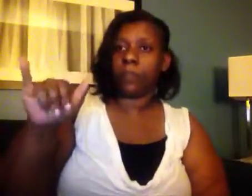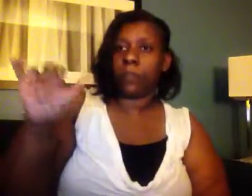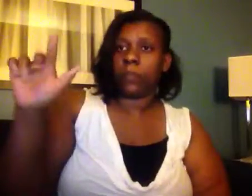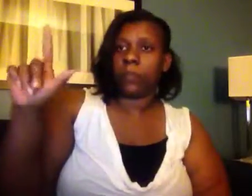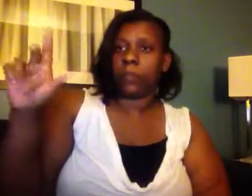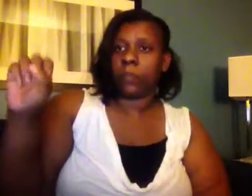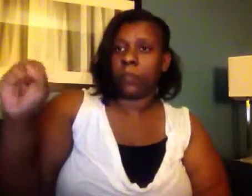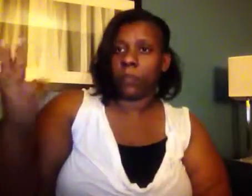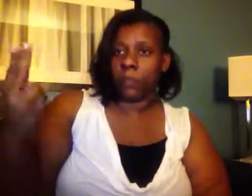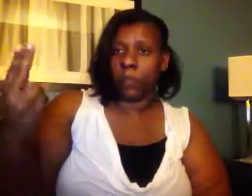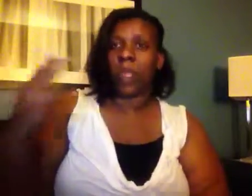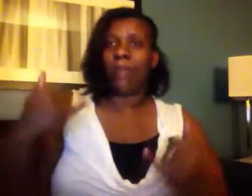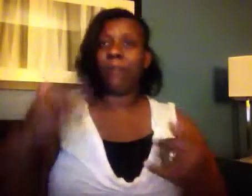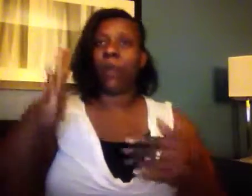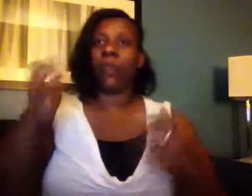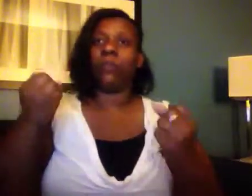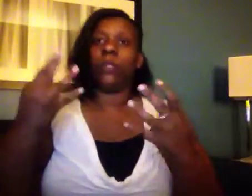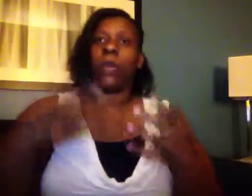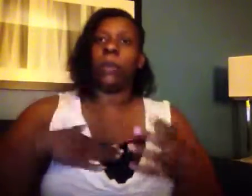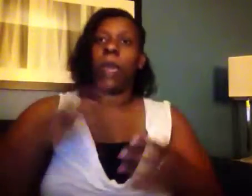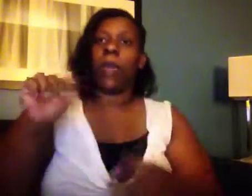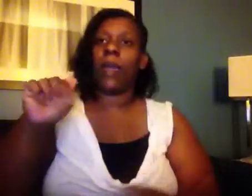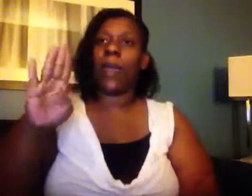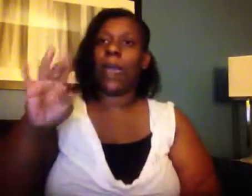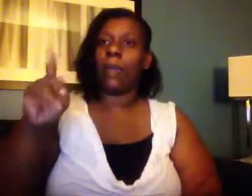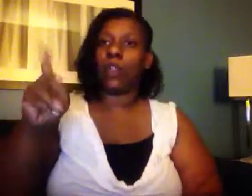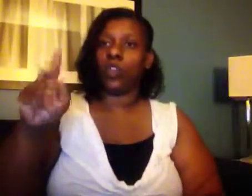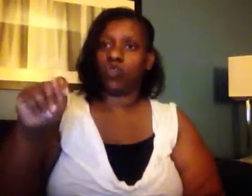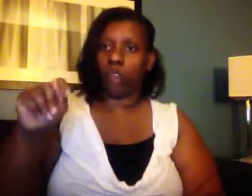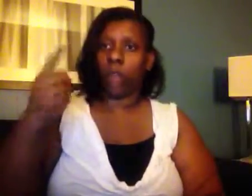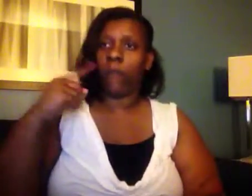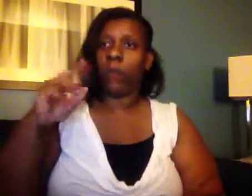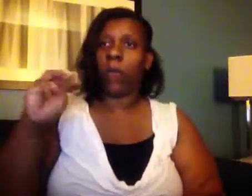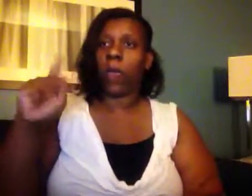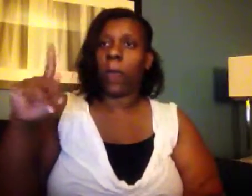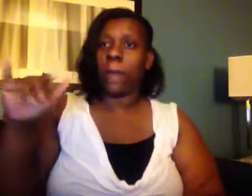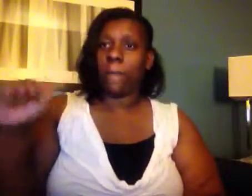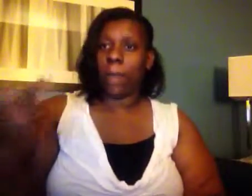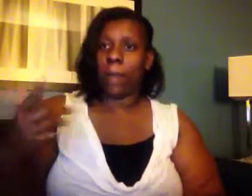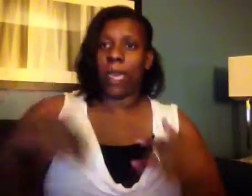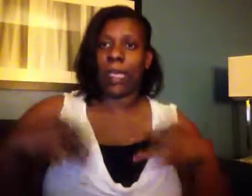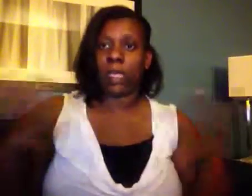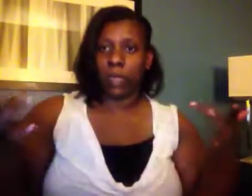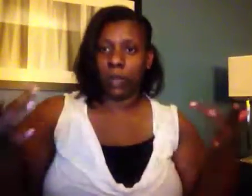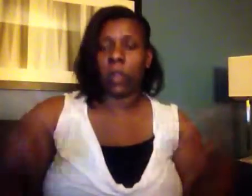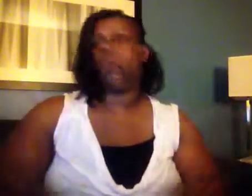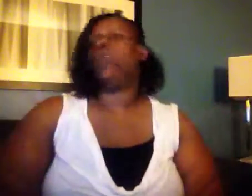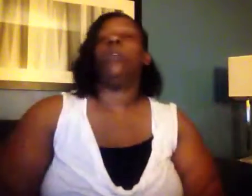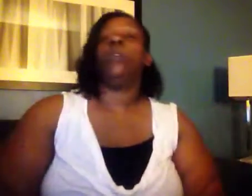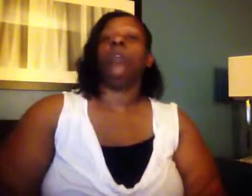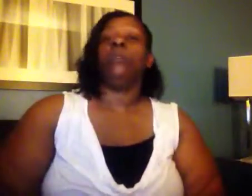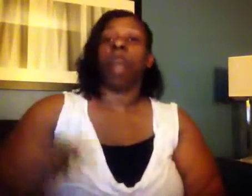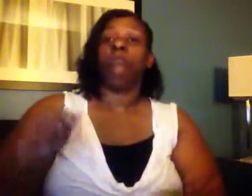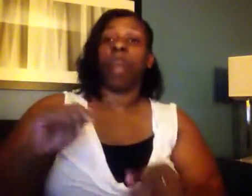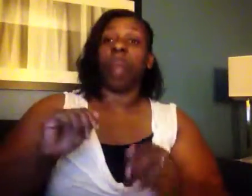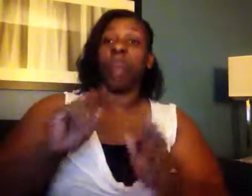Doctors don't do that, and denying you're sick doesn't mean that you're not. Georgie, it's my life. I'll operate it the way I want, okay? This